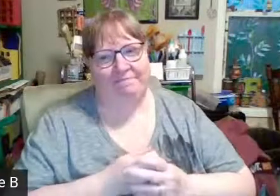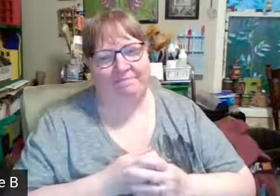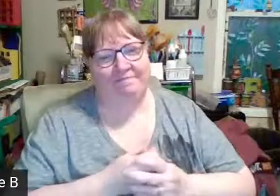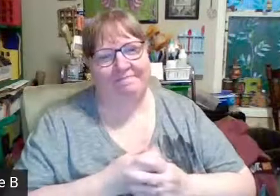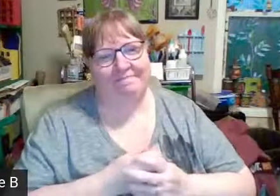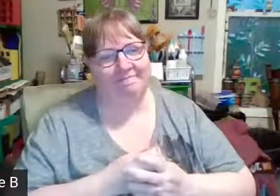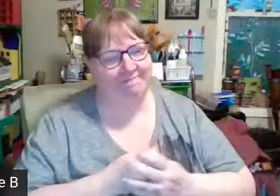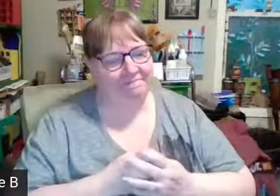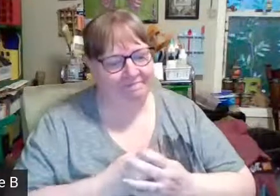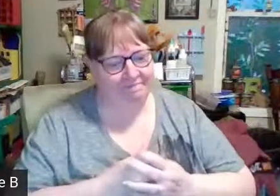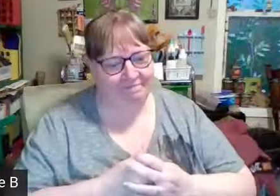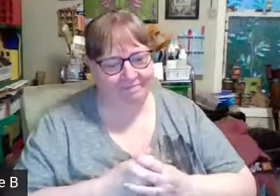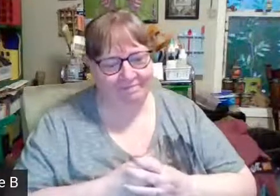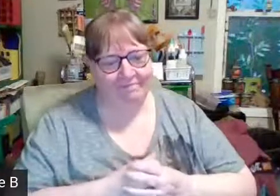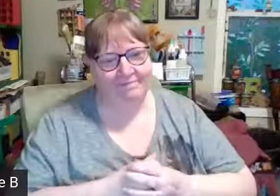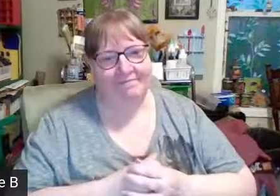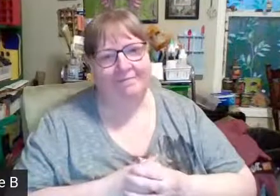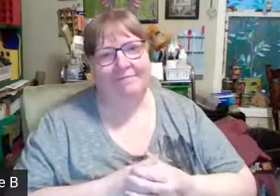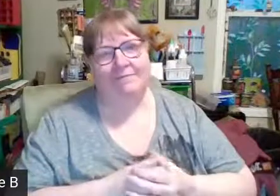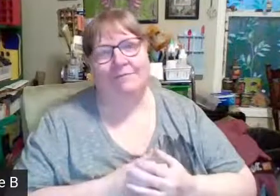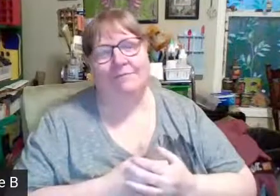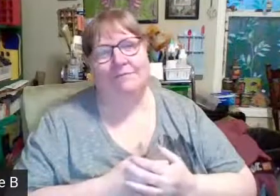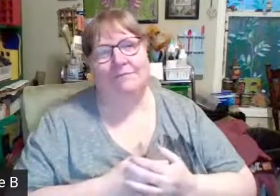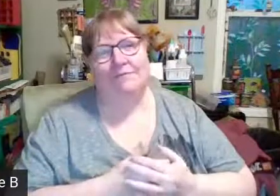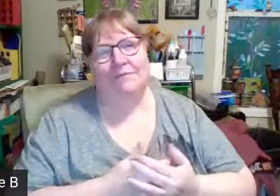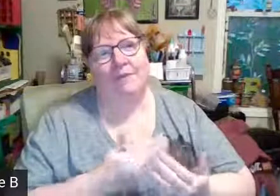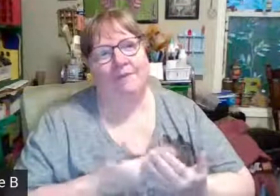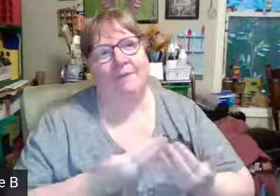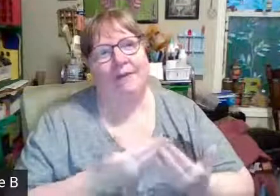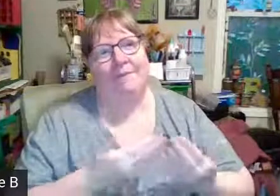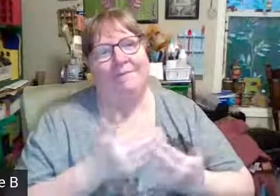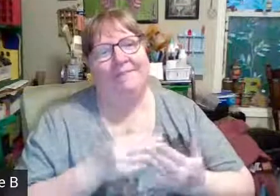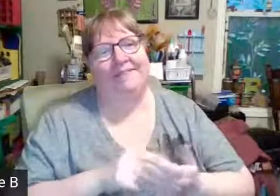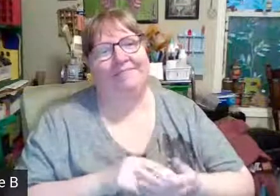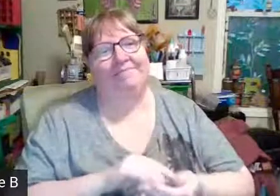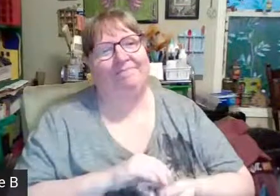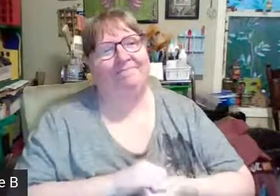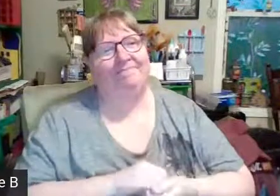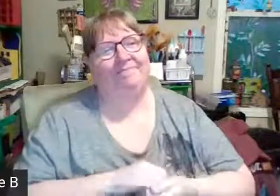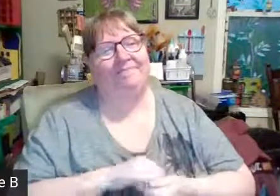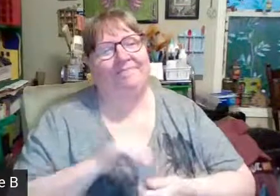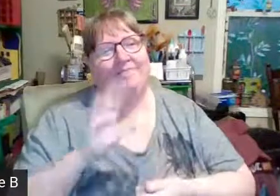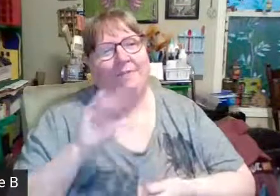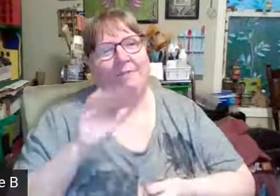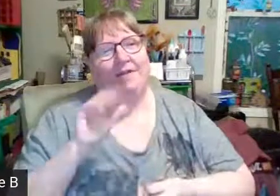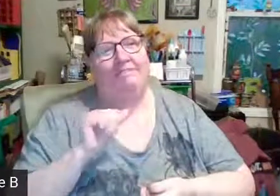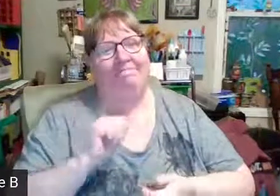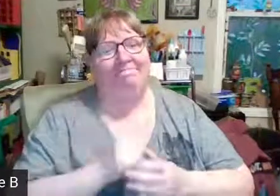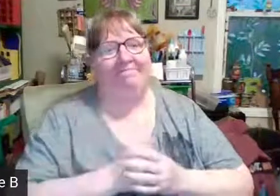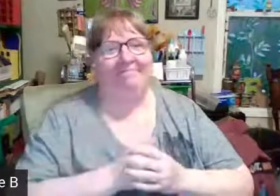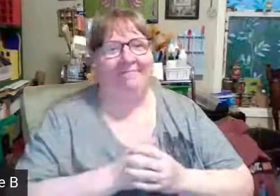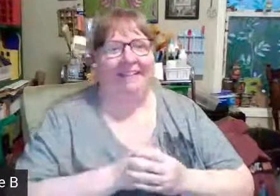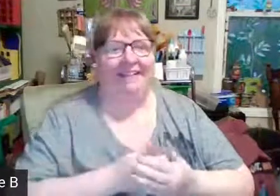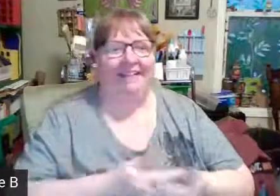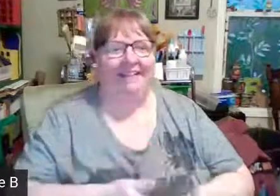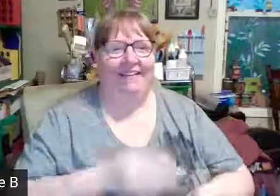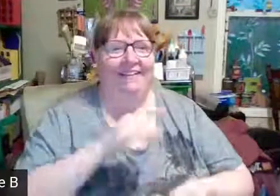and of where you can find more information. So love and hugs, everyone. Take care. Bye. Thanks for coming. Bye.